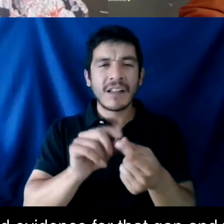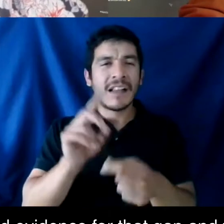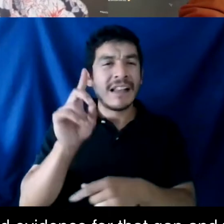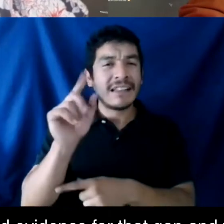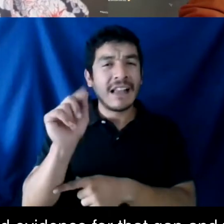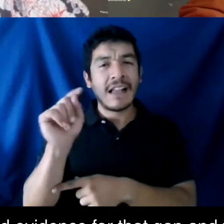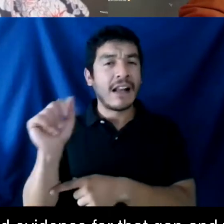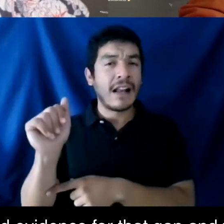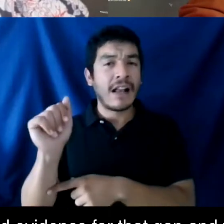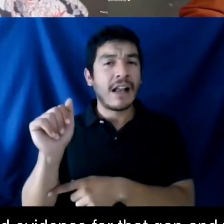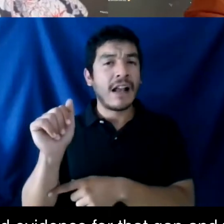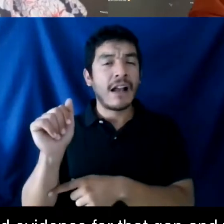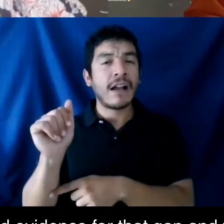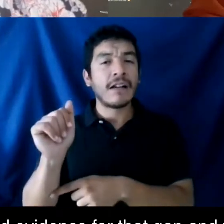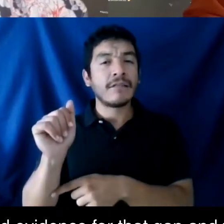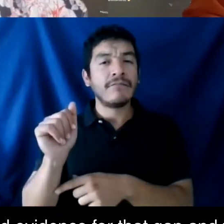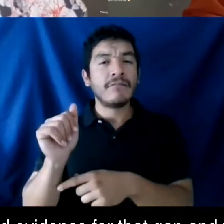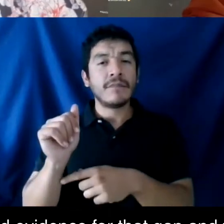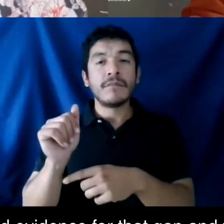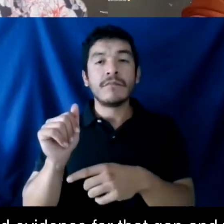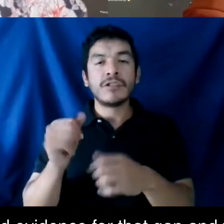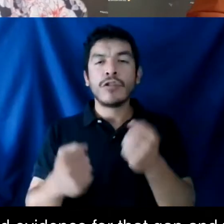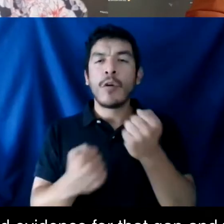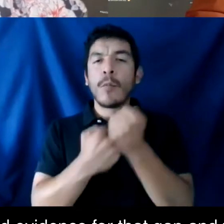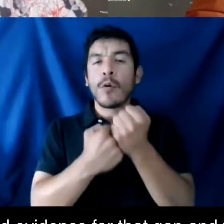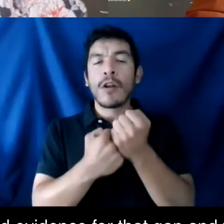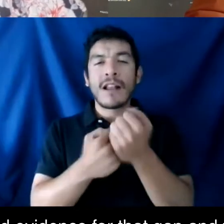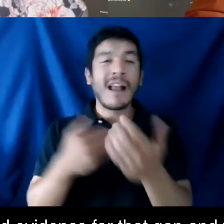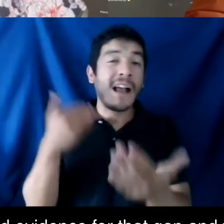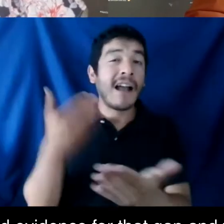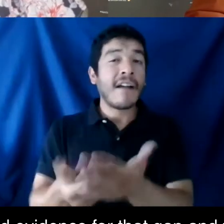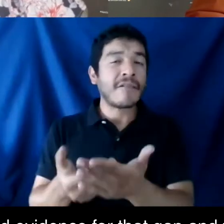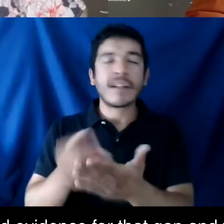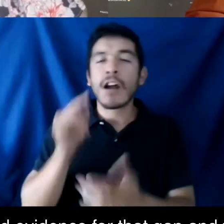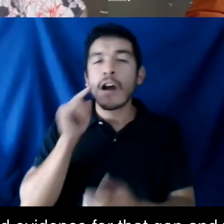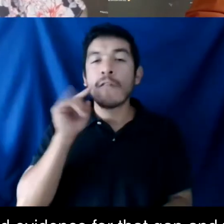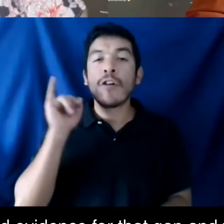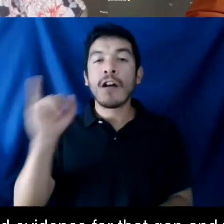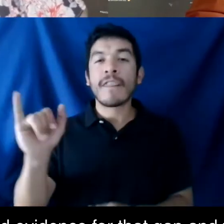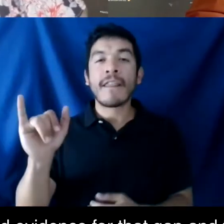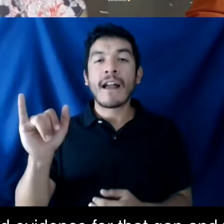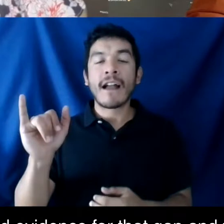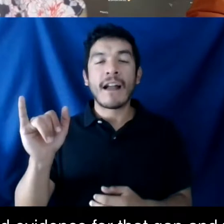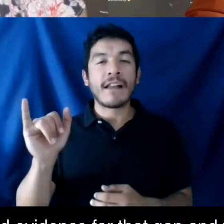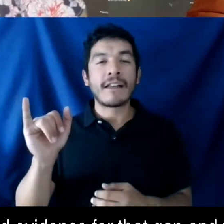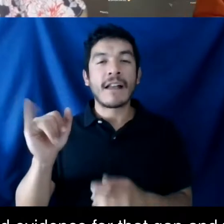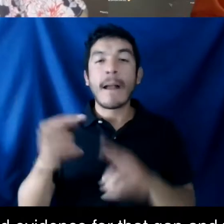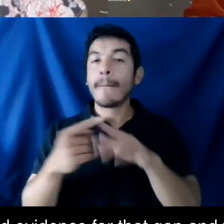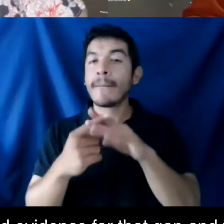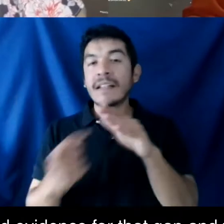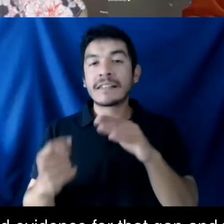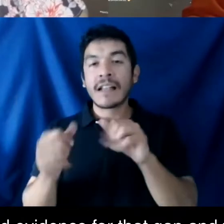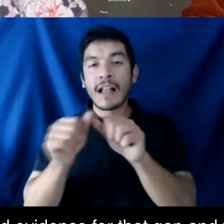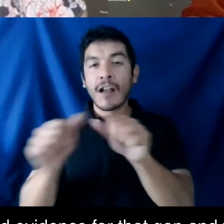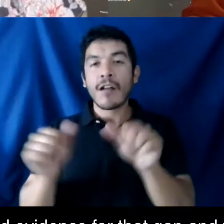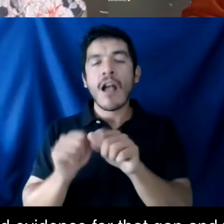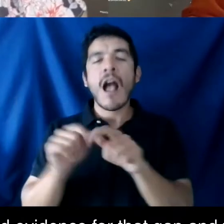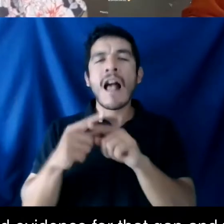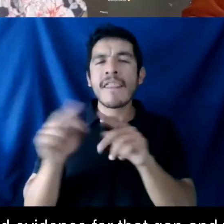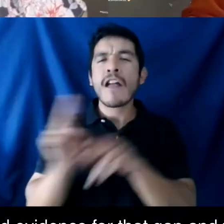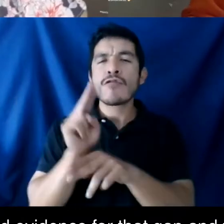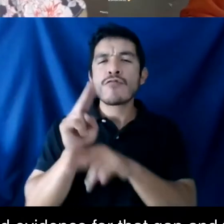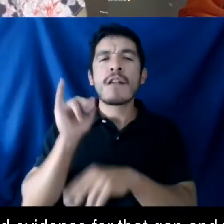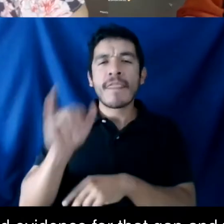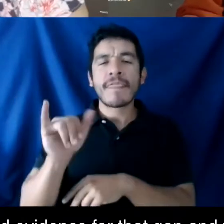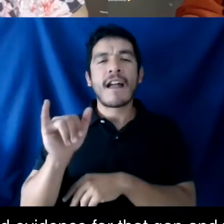data backed evidence for that gap, and then use that data backed